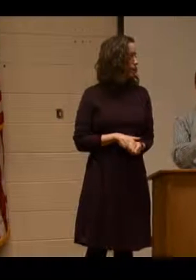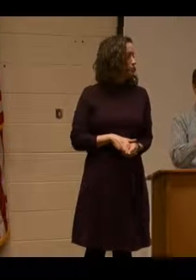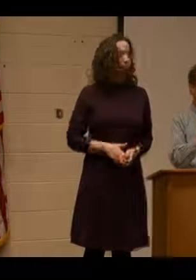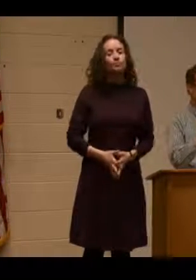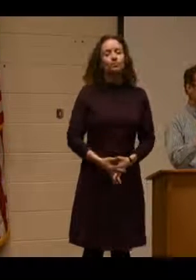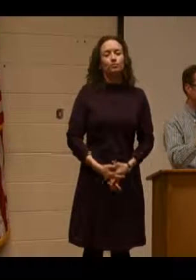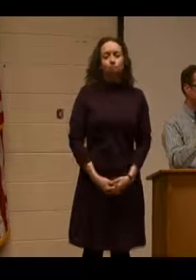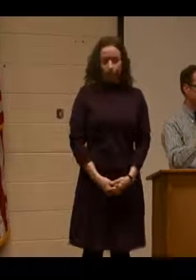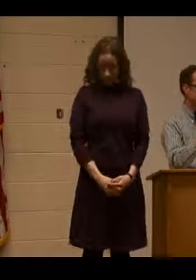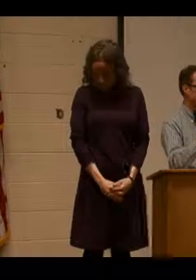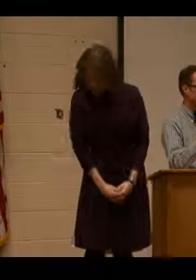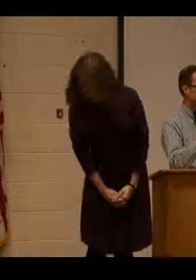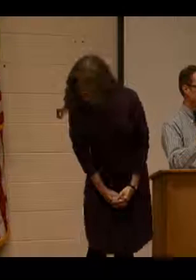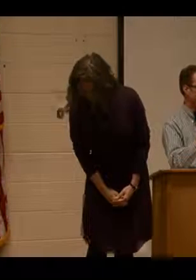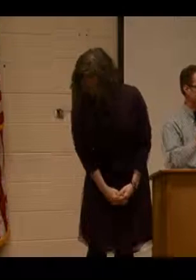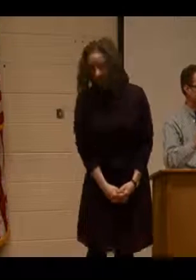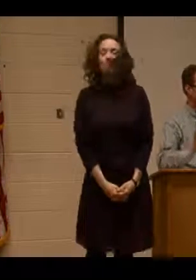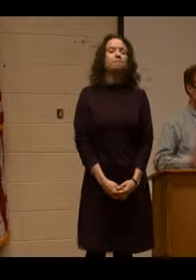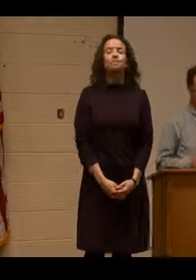Hello.